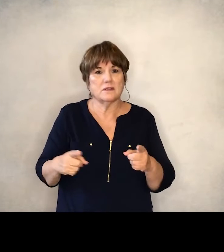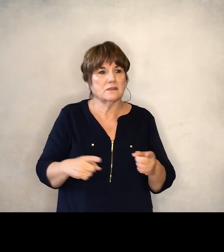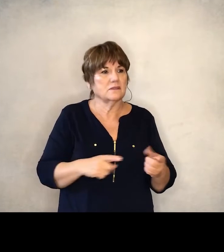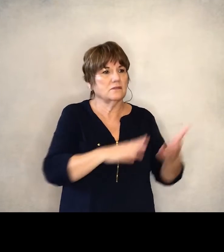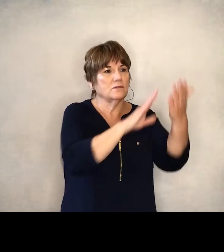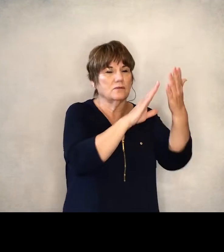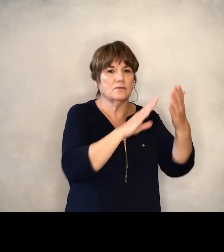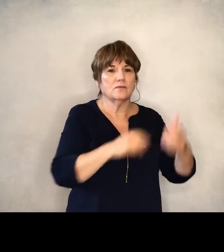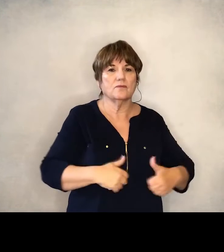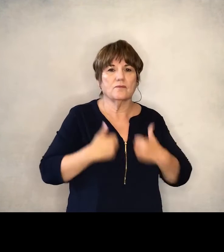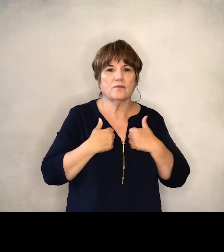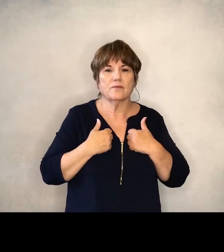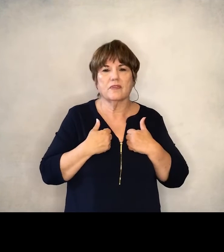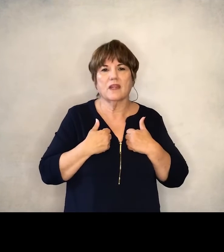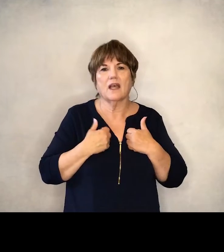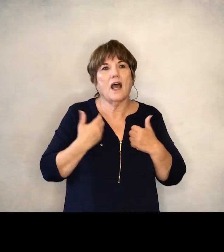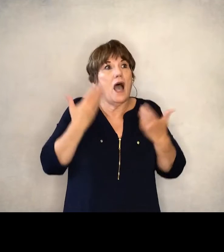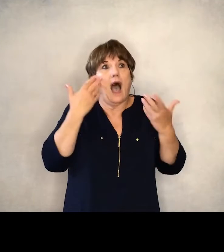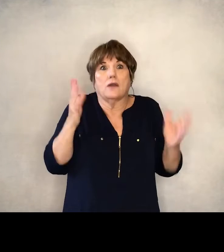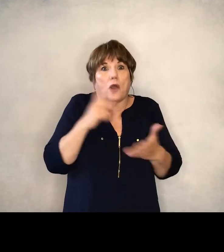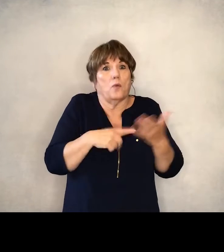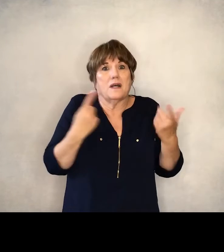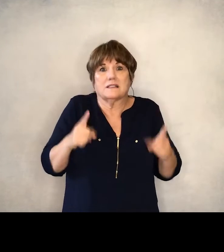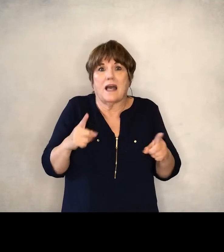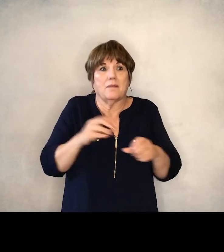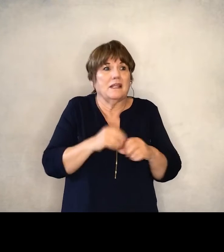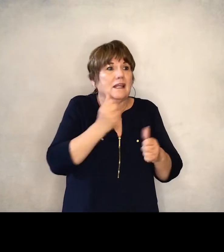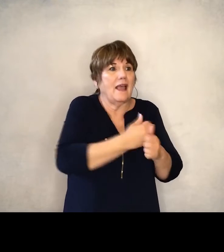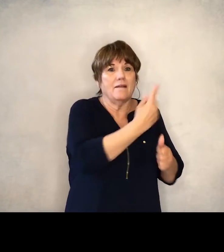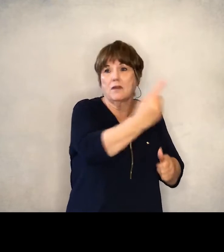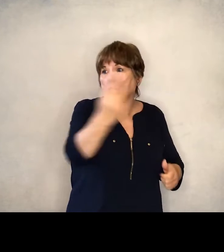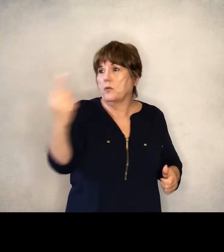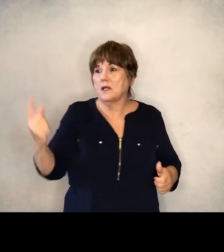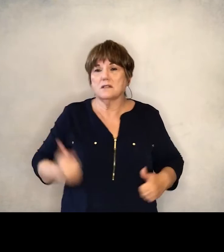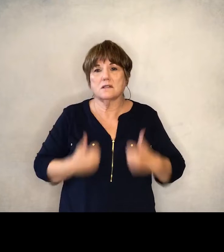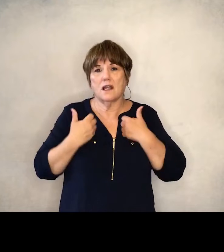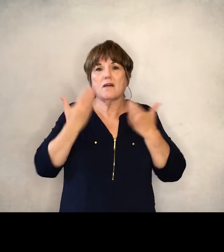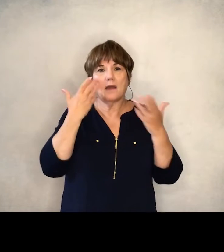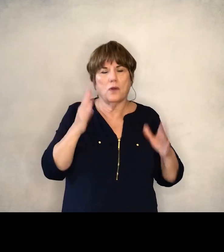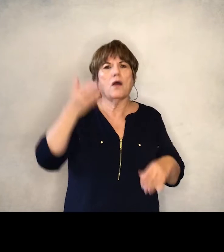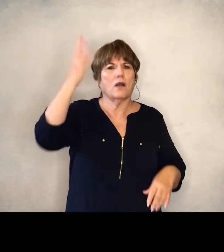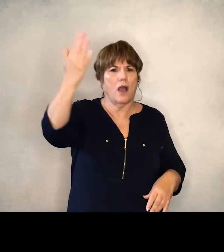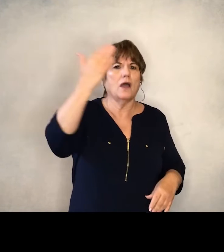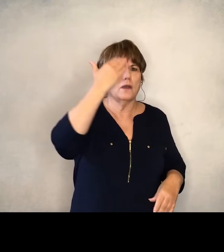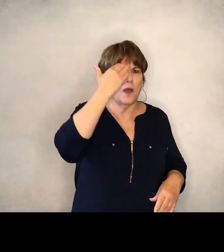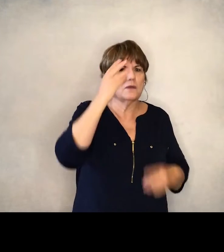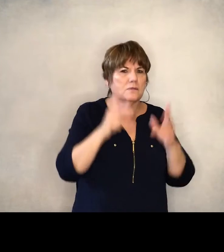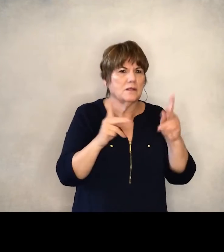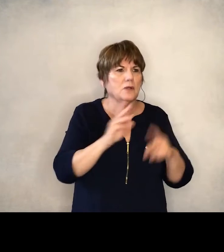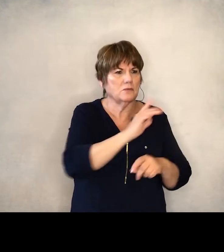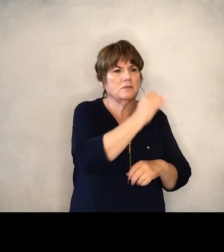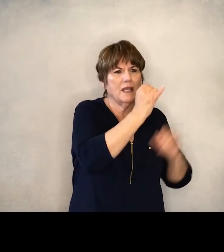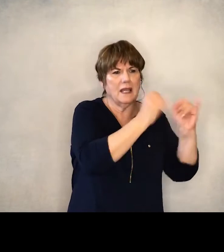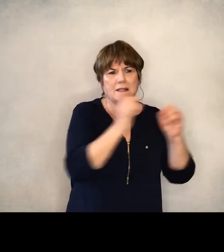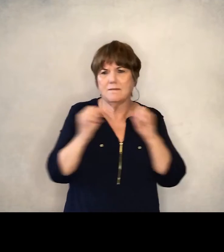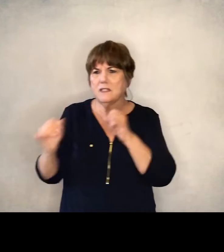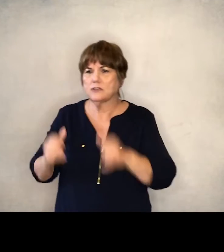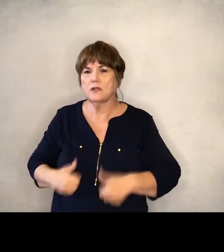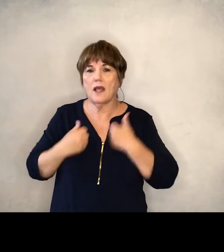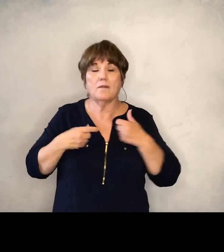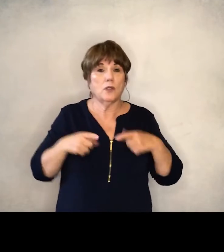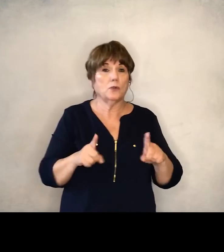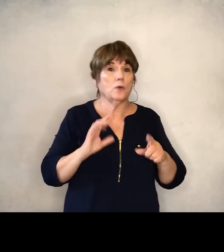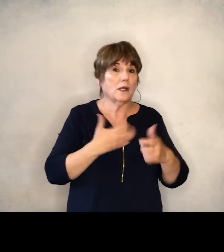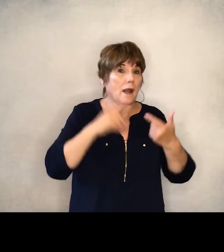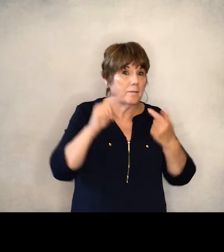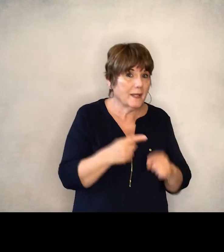I do not know what's going on in everybody's life. God does. And even in our pain,